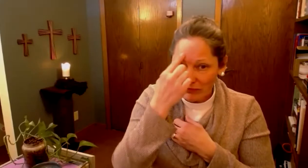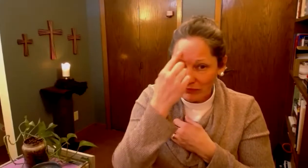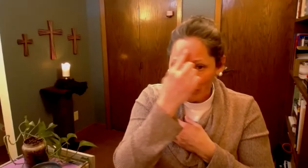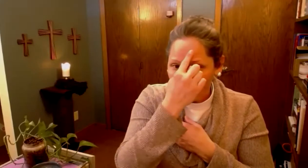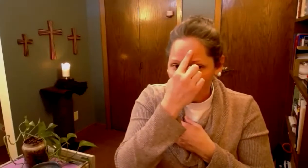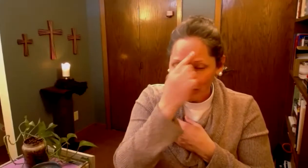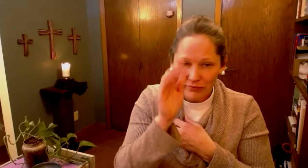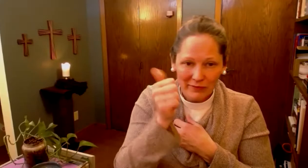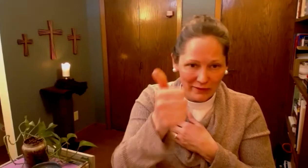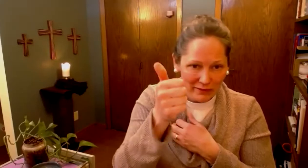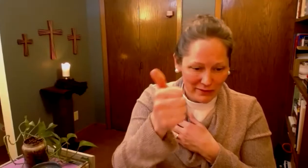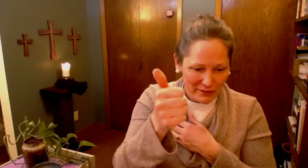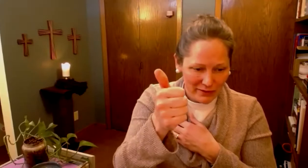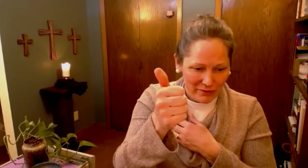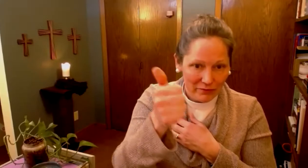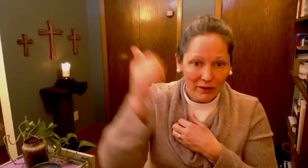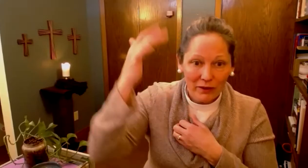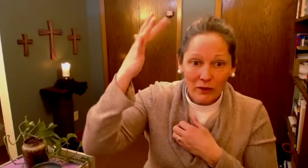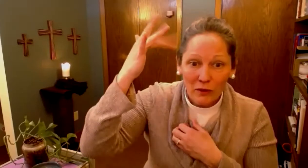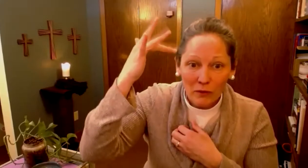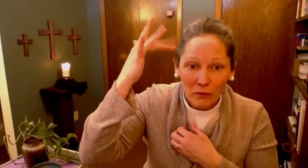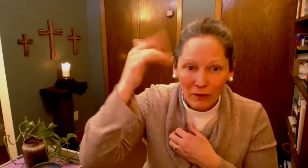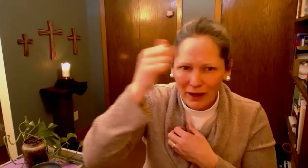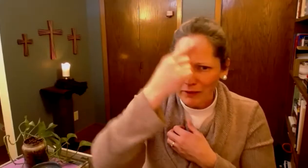May this sign of ashes on our forehead